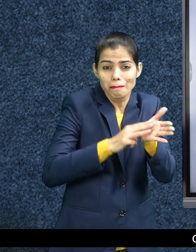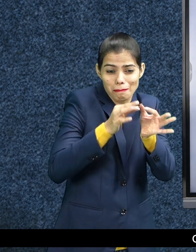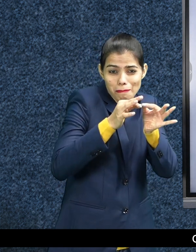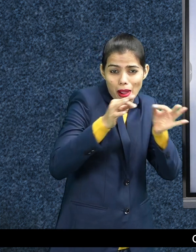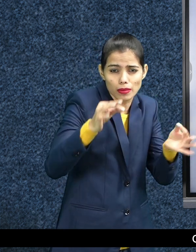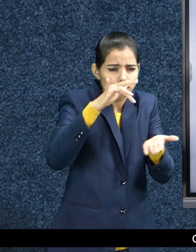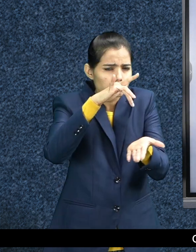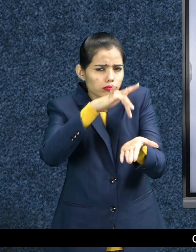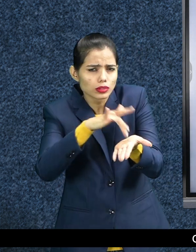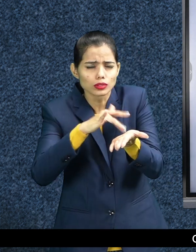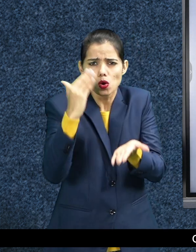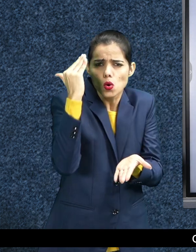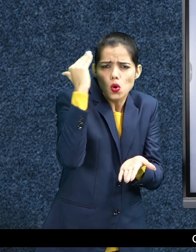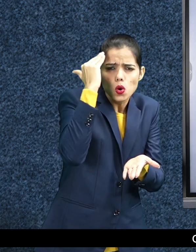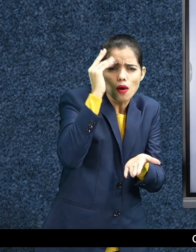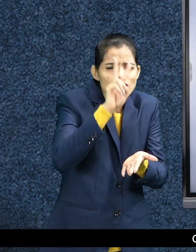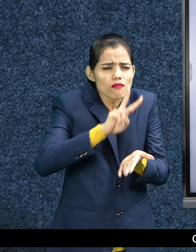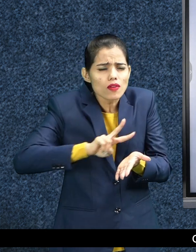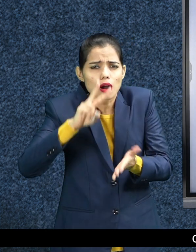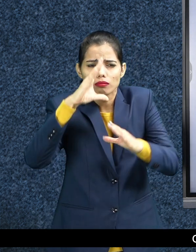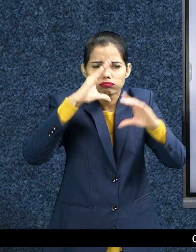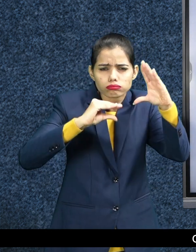central tendency for ungrouped data.